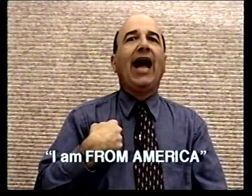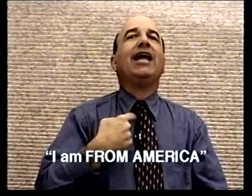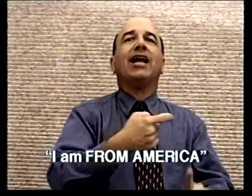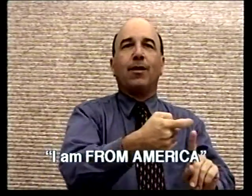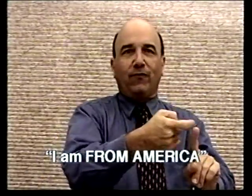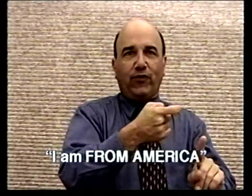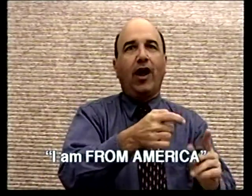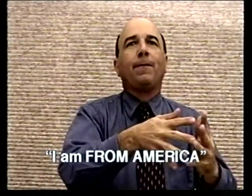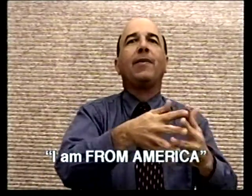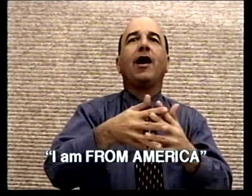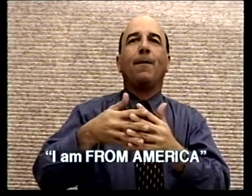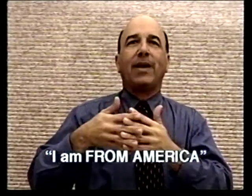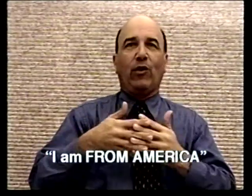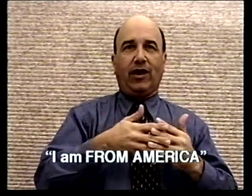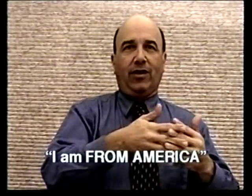I am from America.